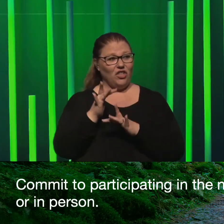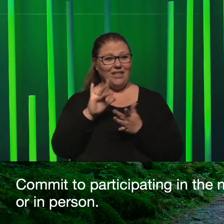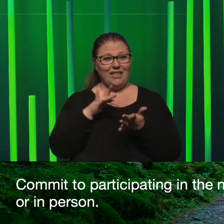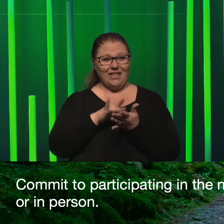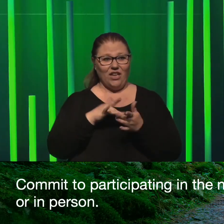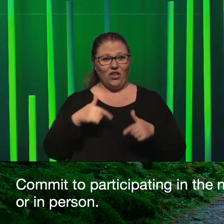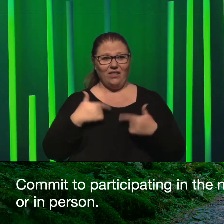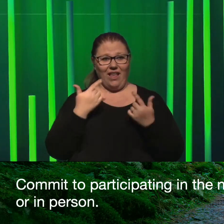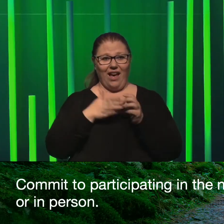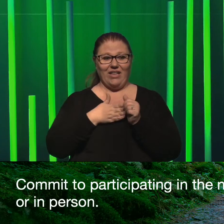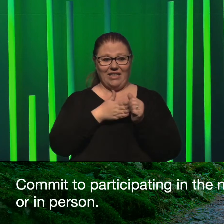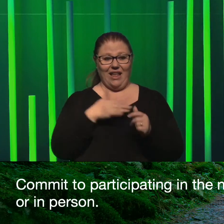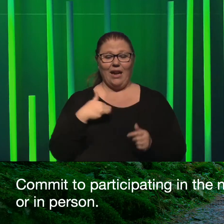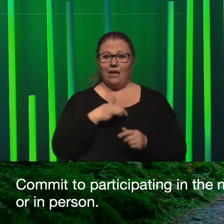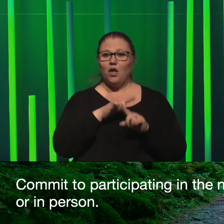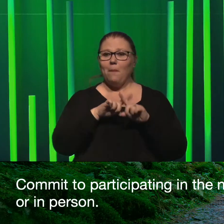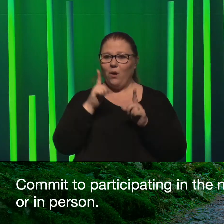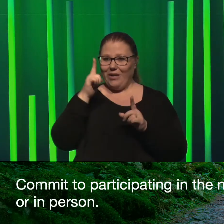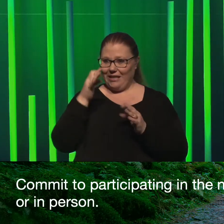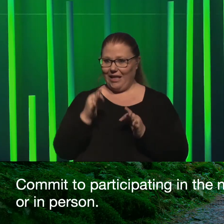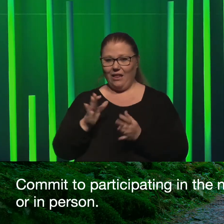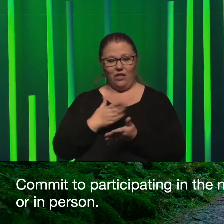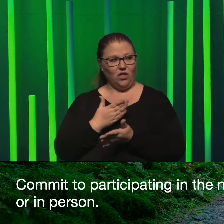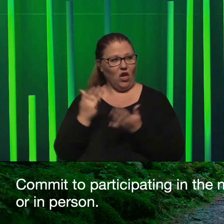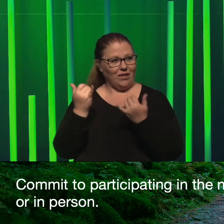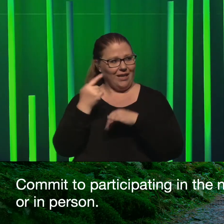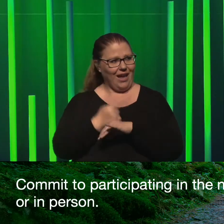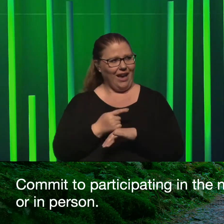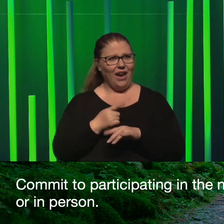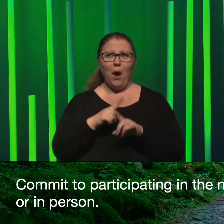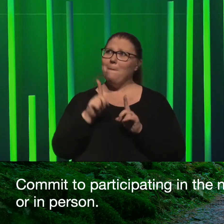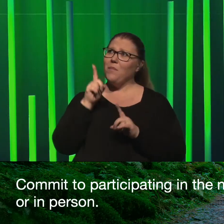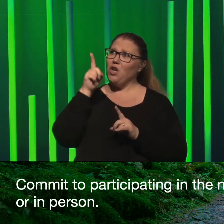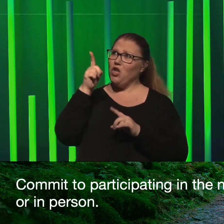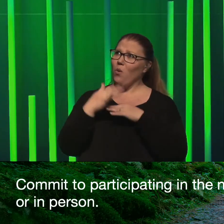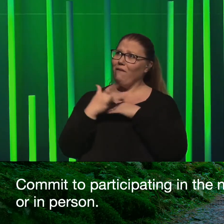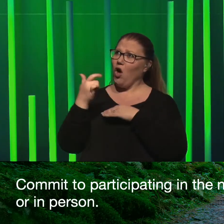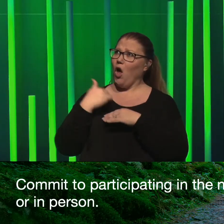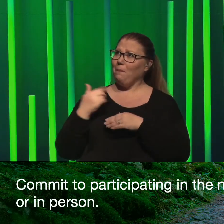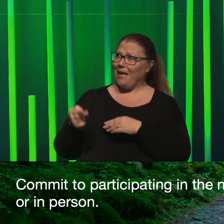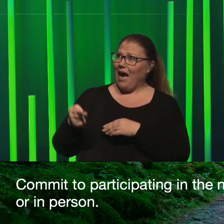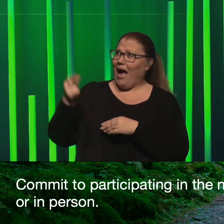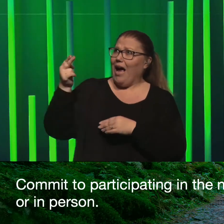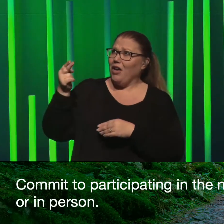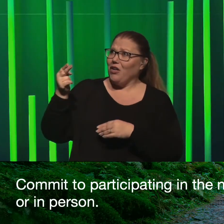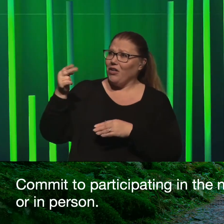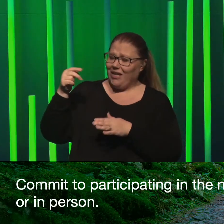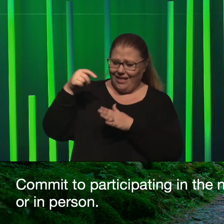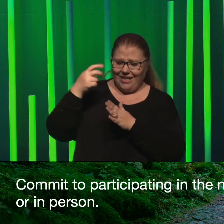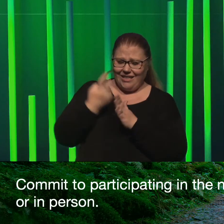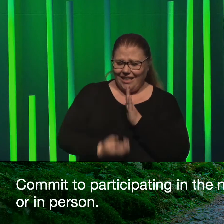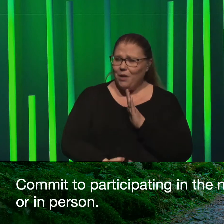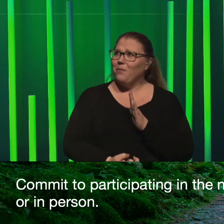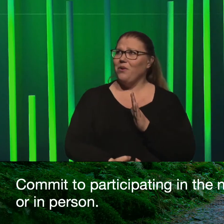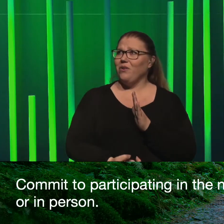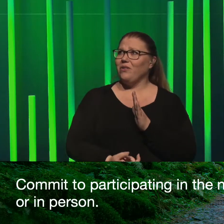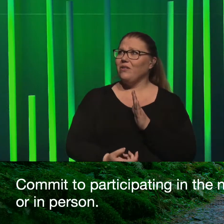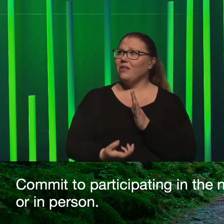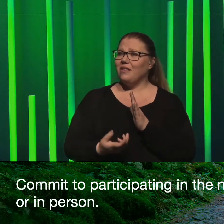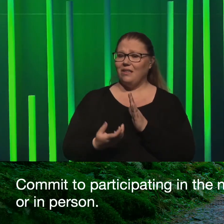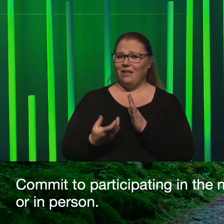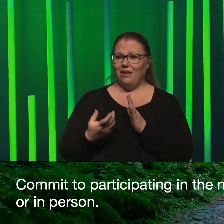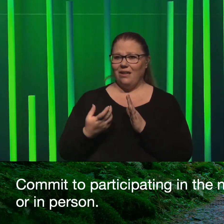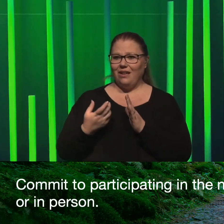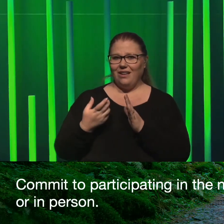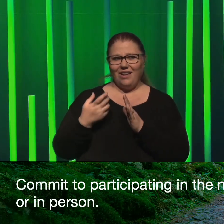us. But we chose this song today because it says, but you've called me higher. You've called me deeper. And I think you